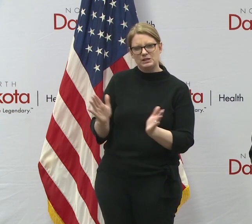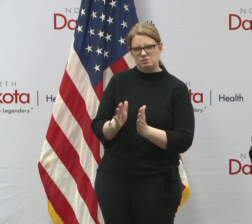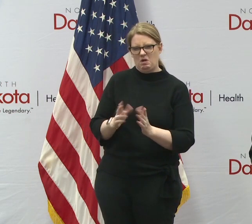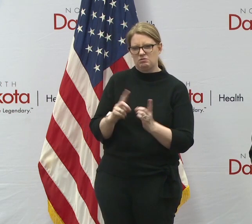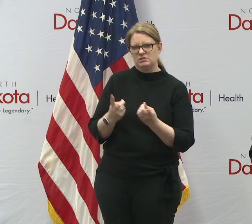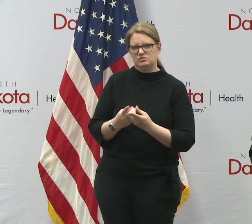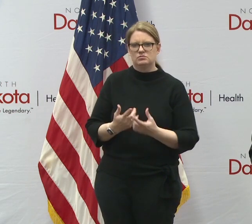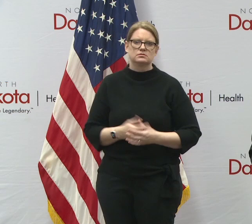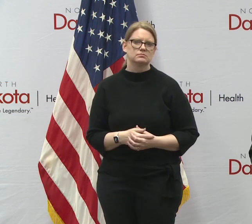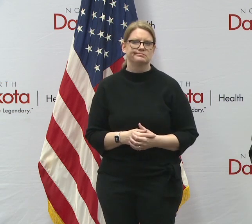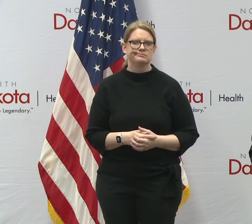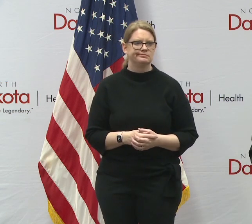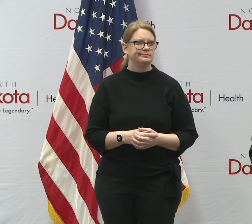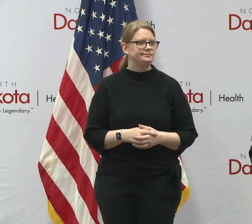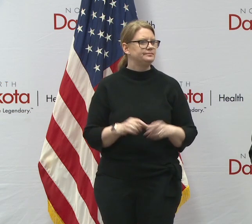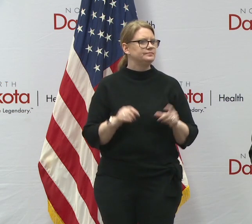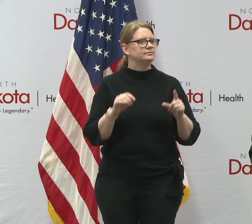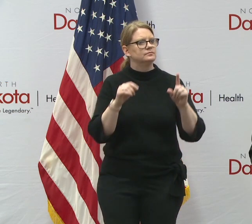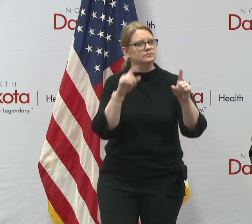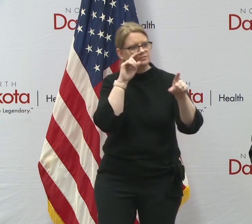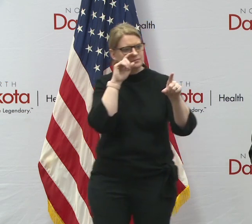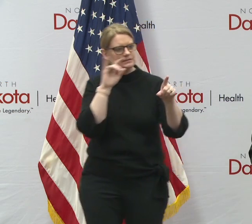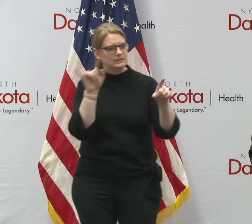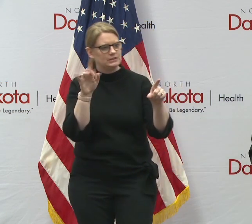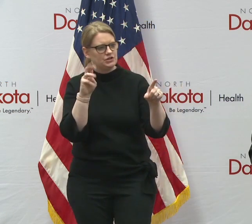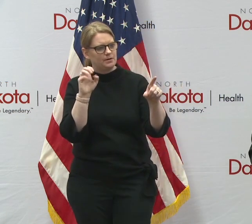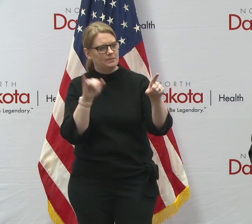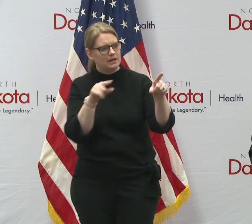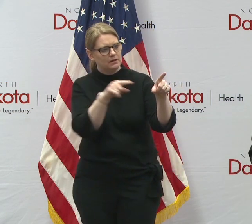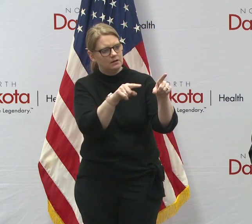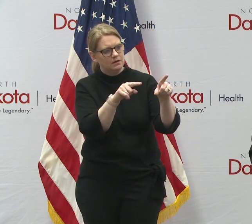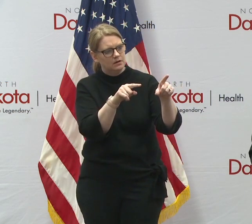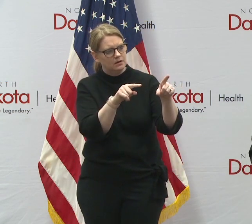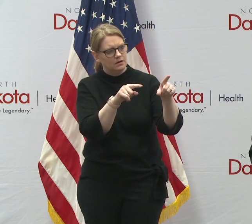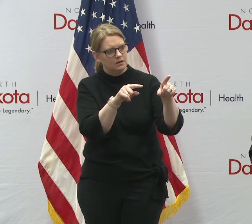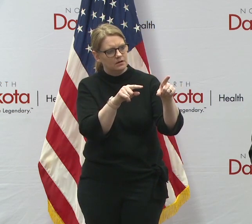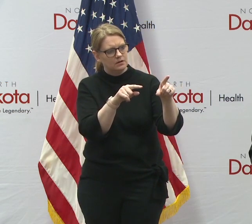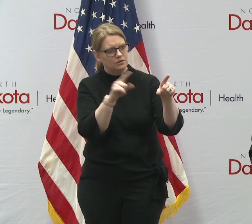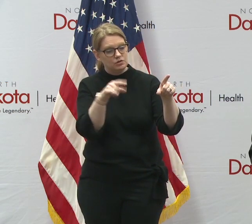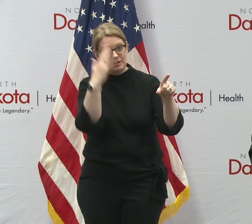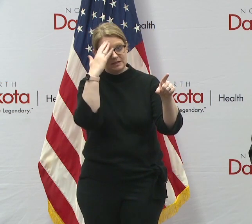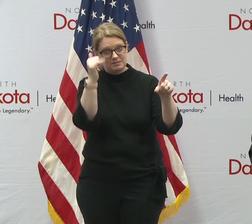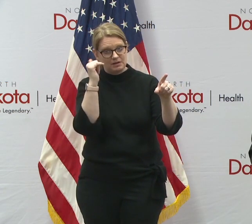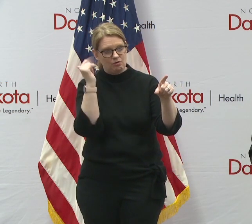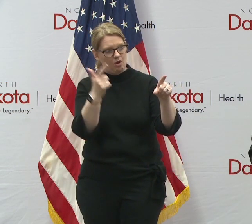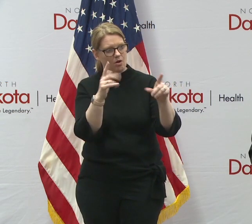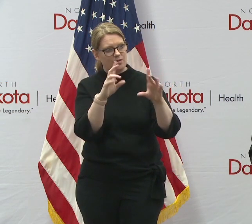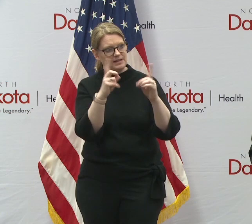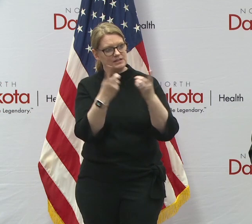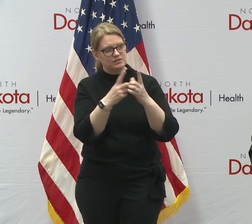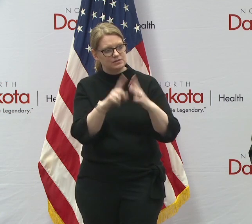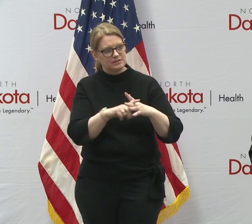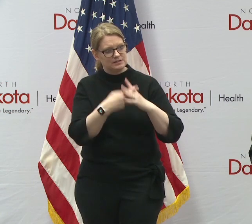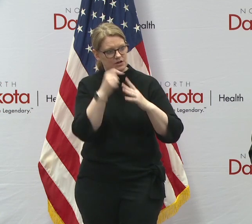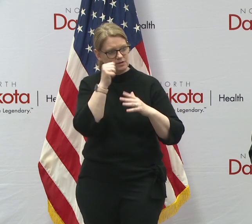districts. Governor, just to follow up on that, do you expect all of the districts to start tomorrow, even the ones that haven't yet been